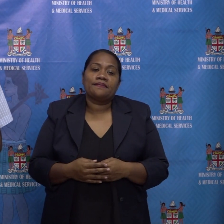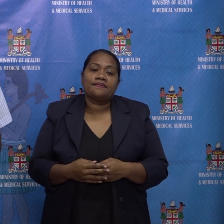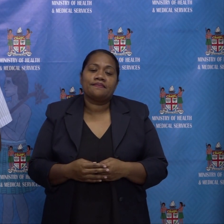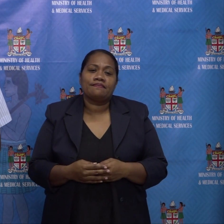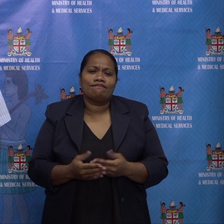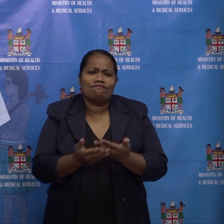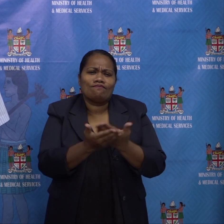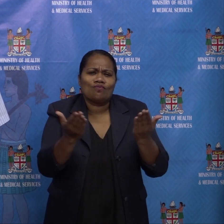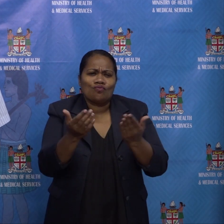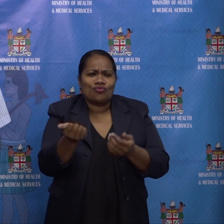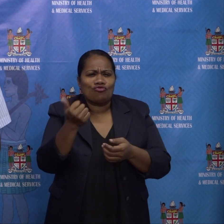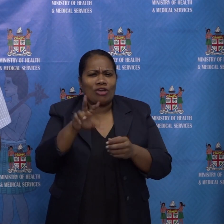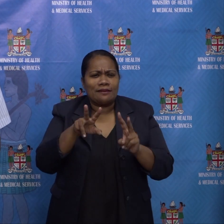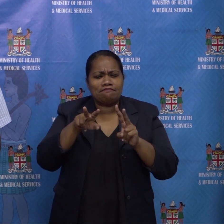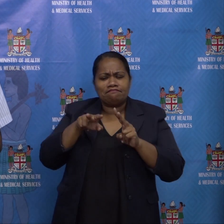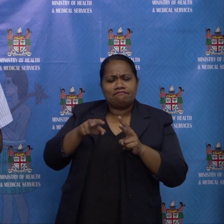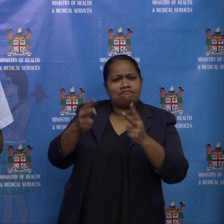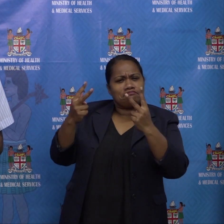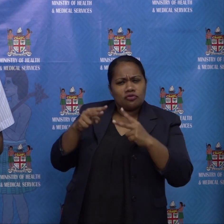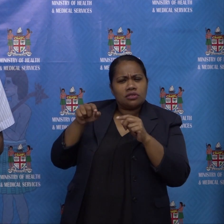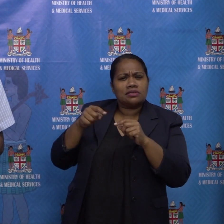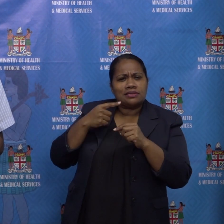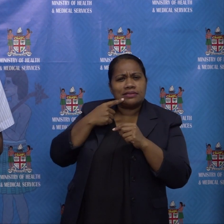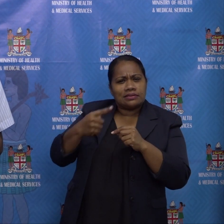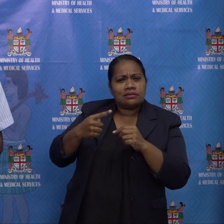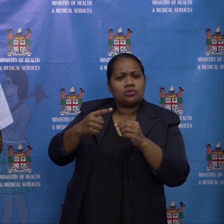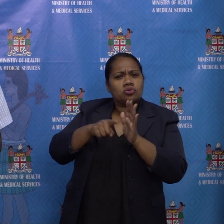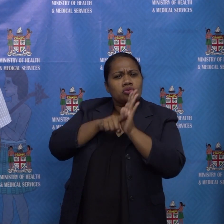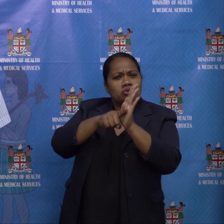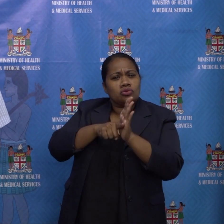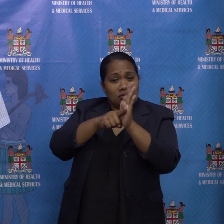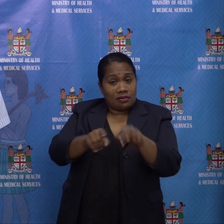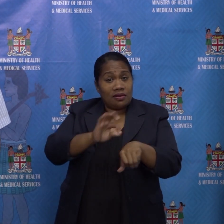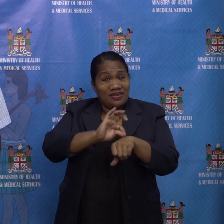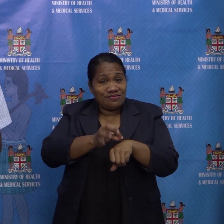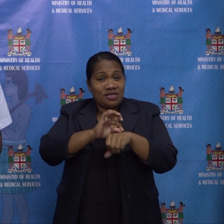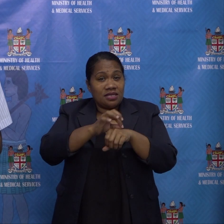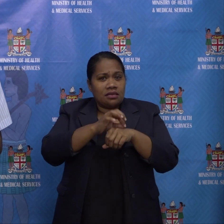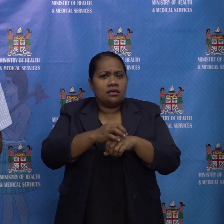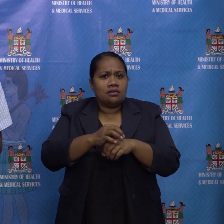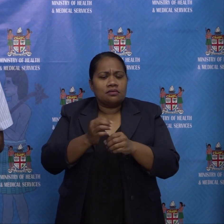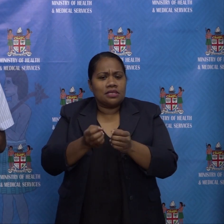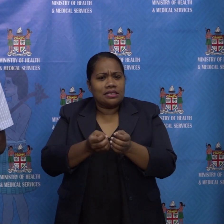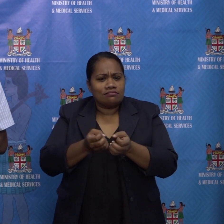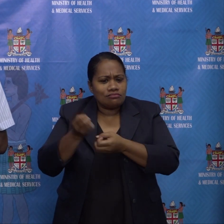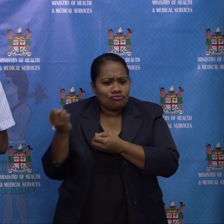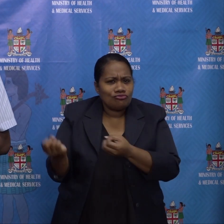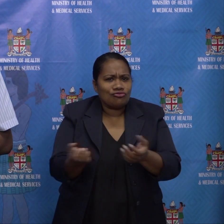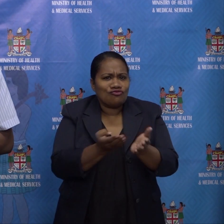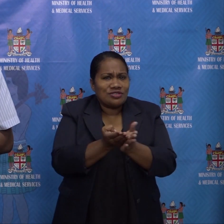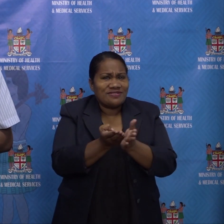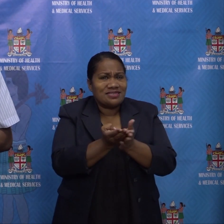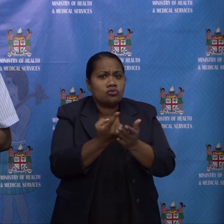have heard, Lota Hospital, delivery of services have been affected by this new